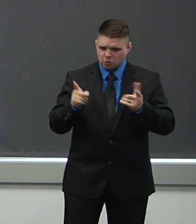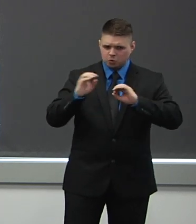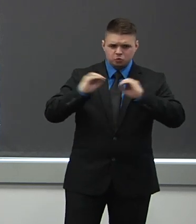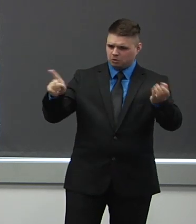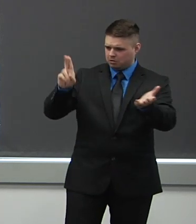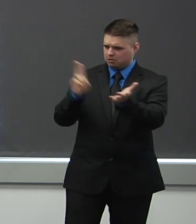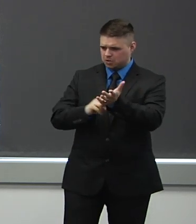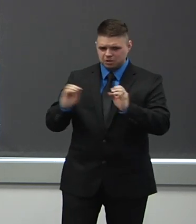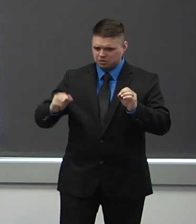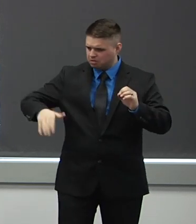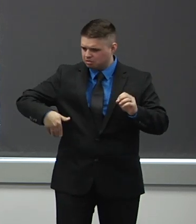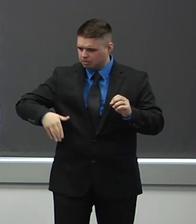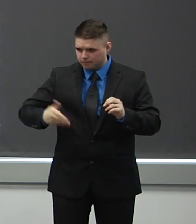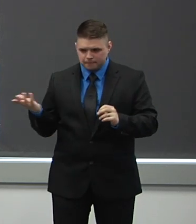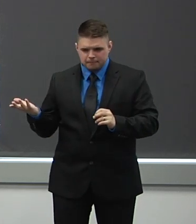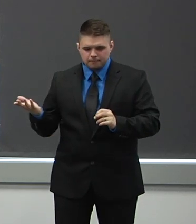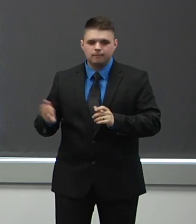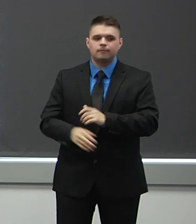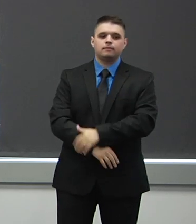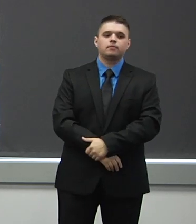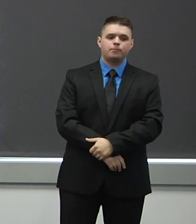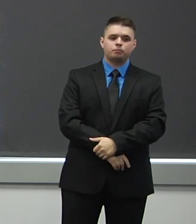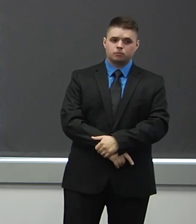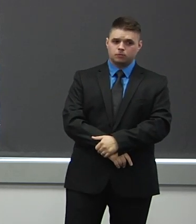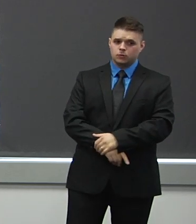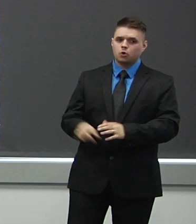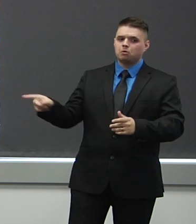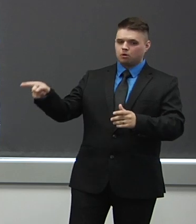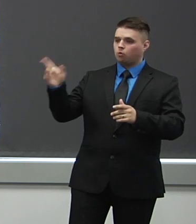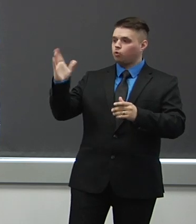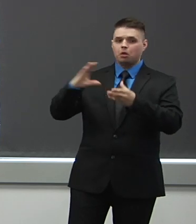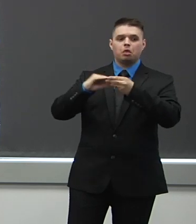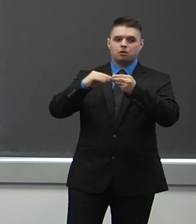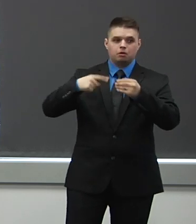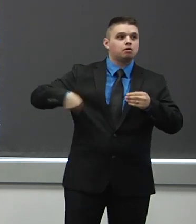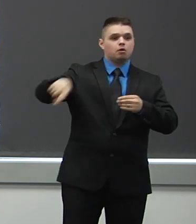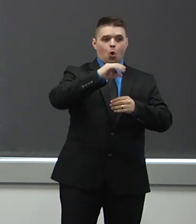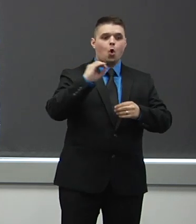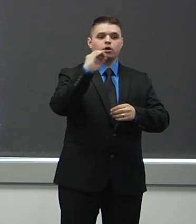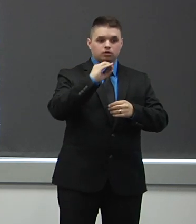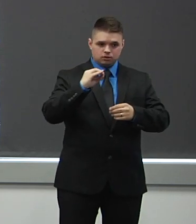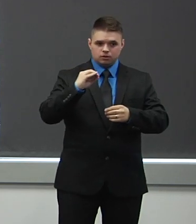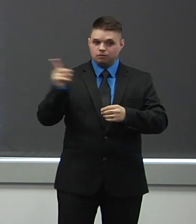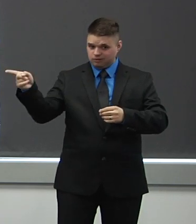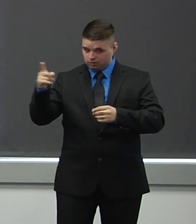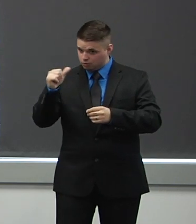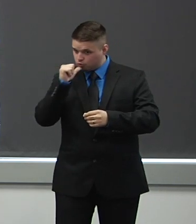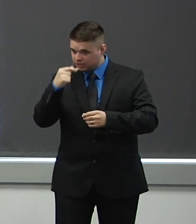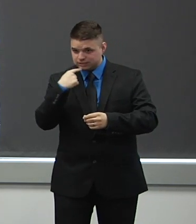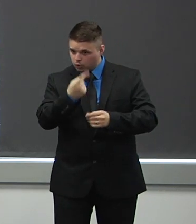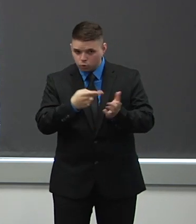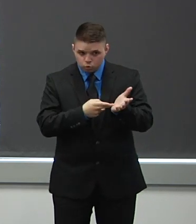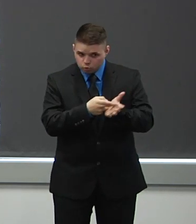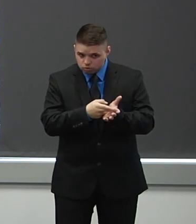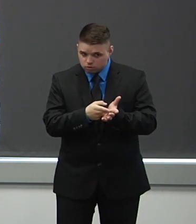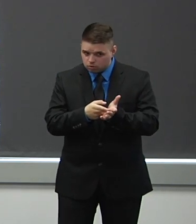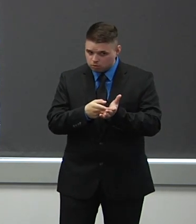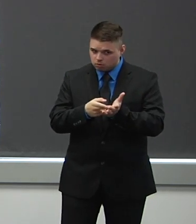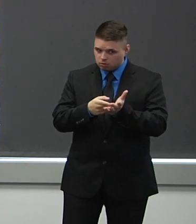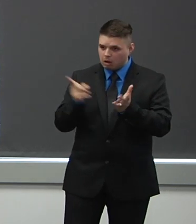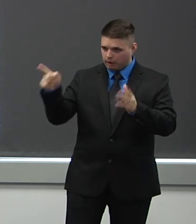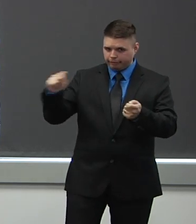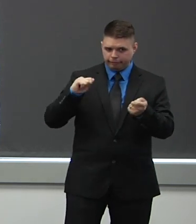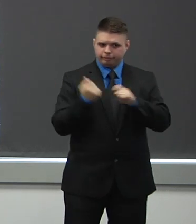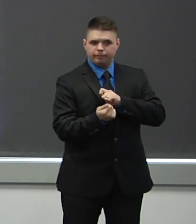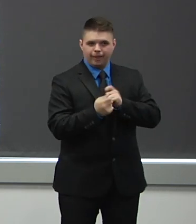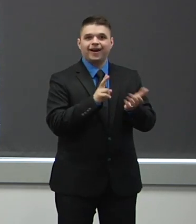signed? Also, what do you say to Oregonians who do feel like maybe you weren't telling the whole truth when you had the opportunity to correct yourself when the contract